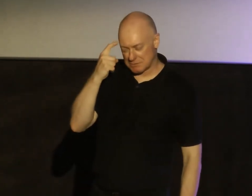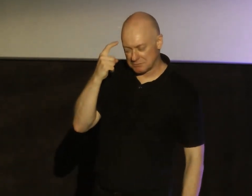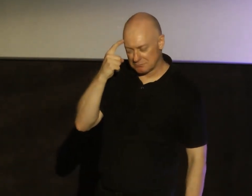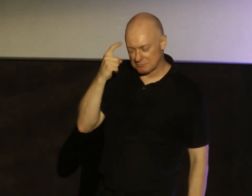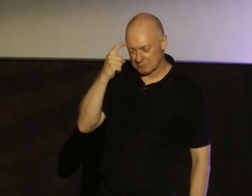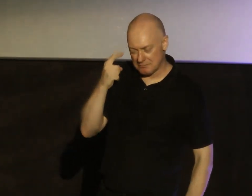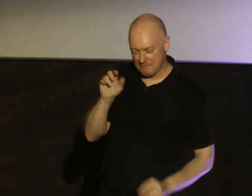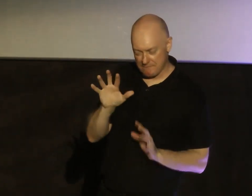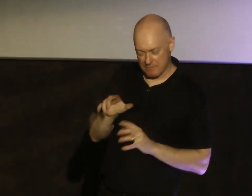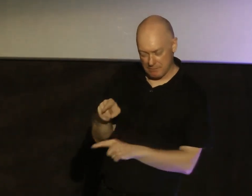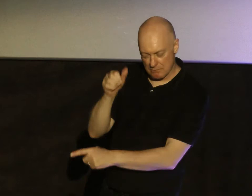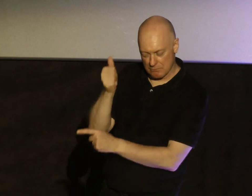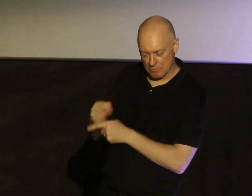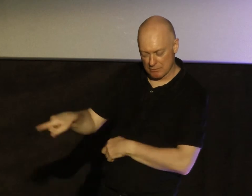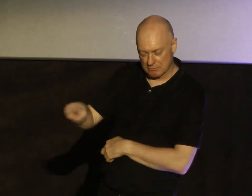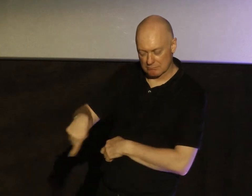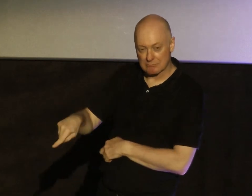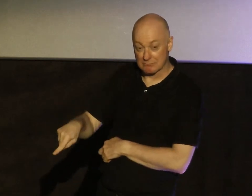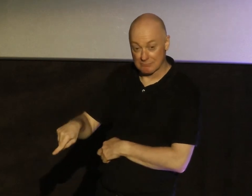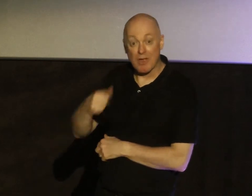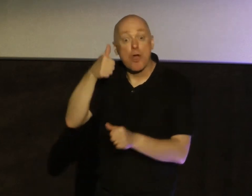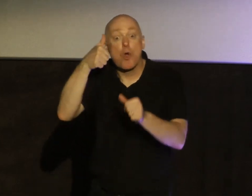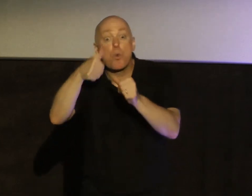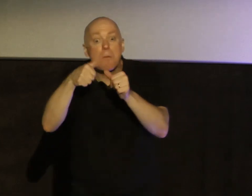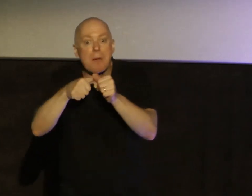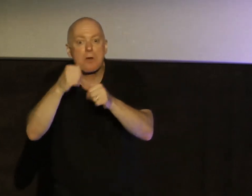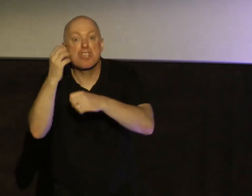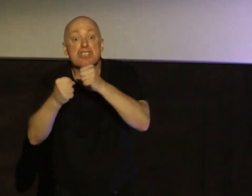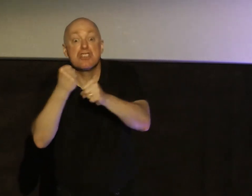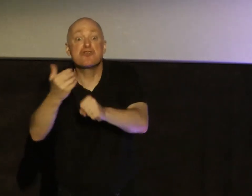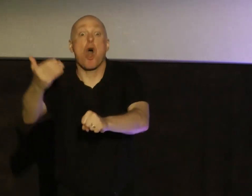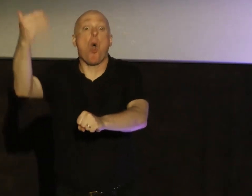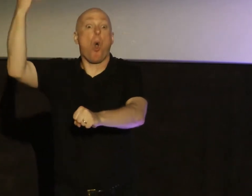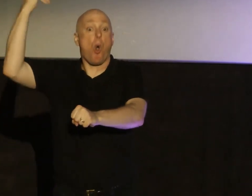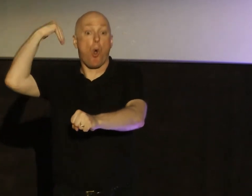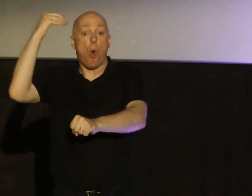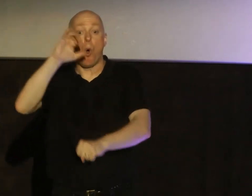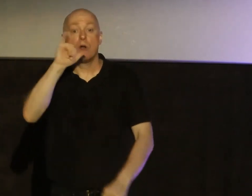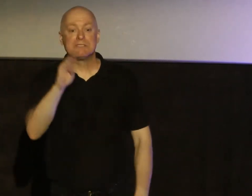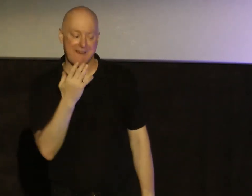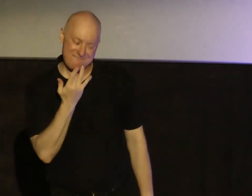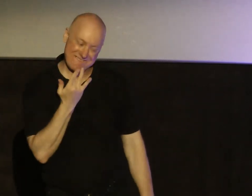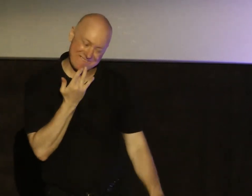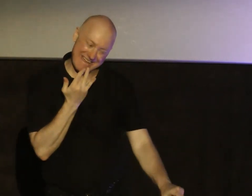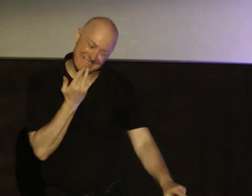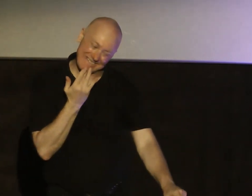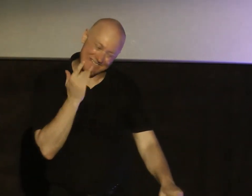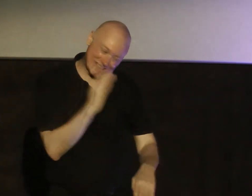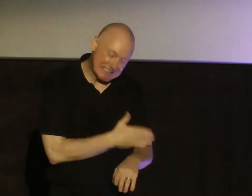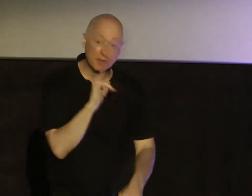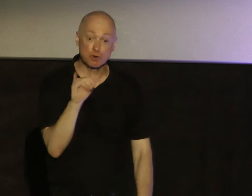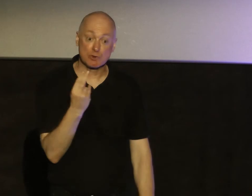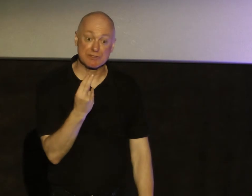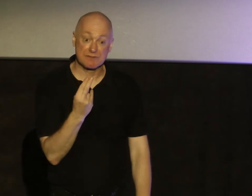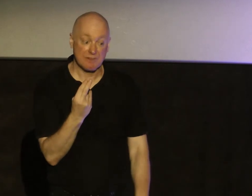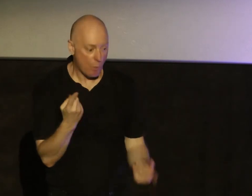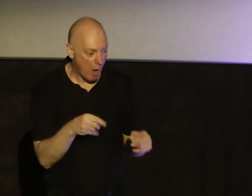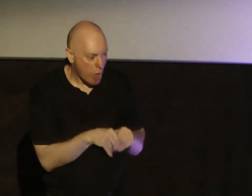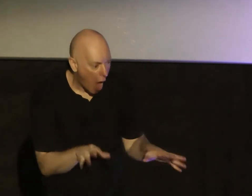and fear. Let me show it to you. You remember years ago that Jacob favored his son Joseph. When he lost Joseph, this was